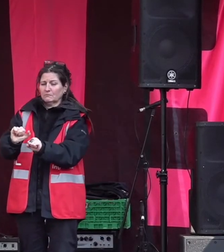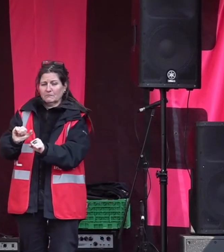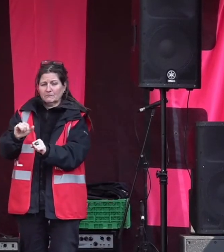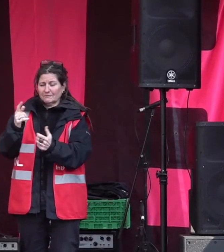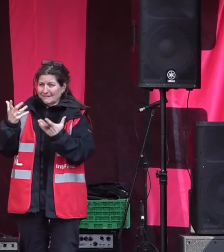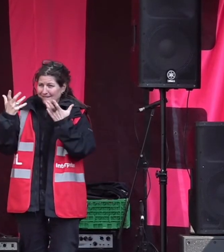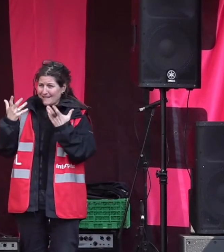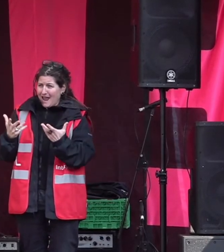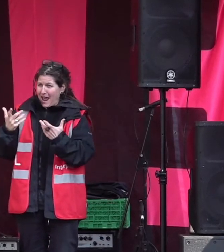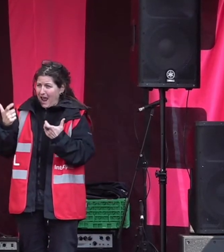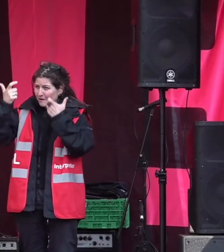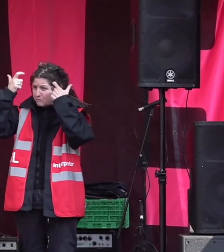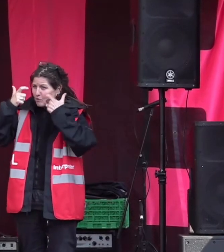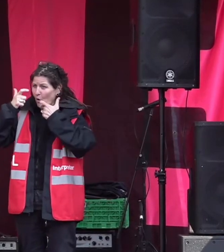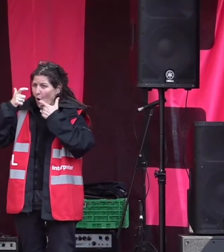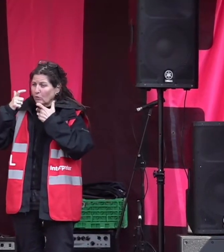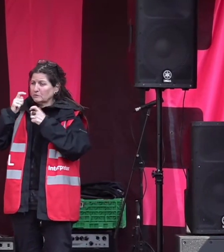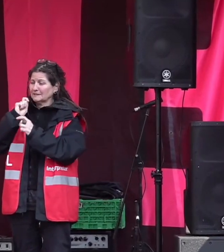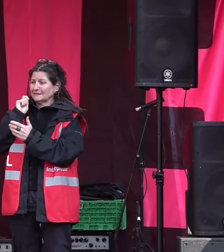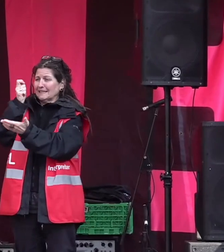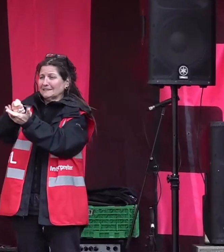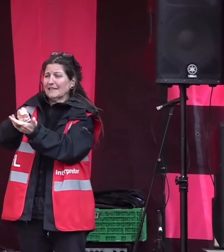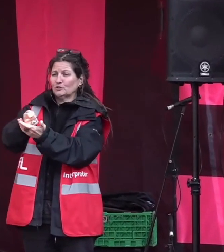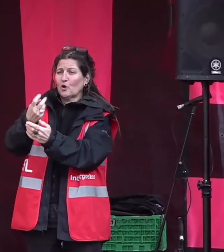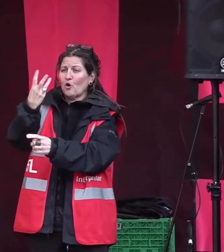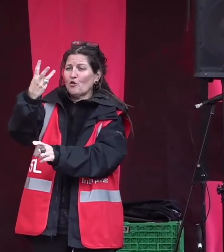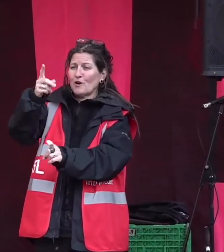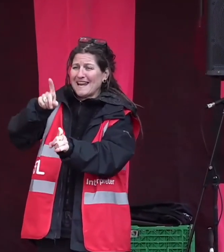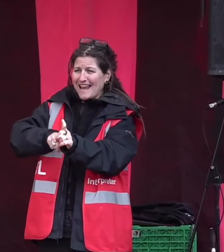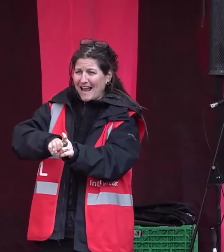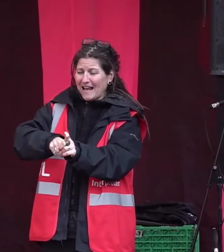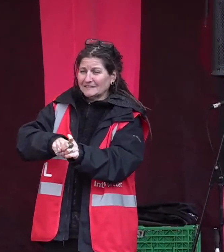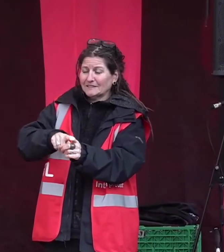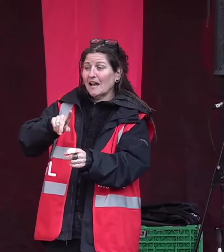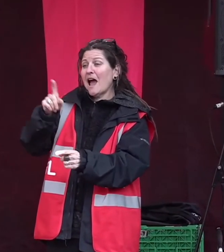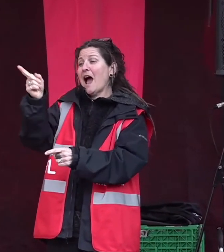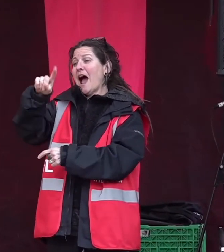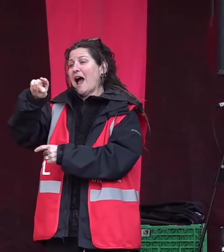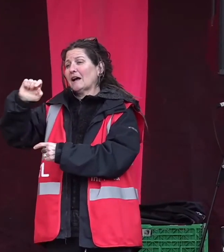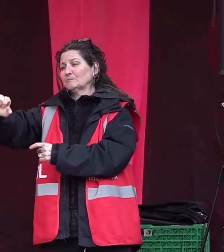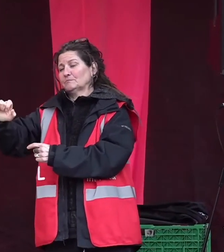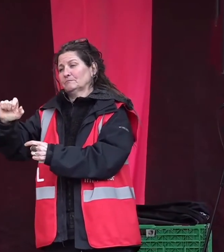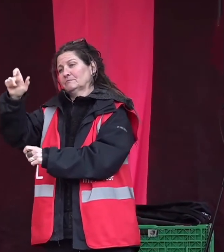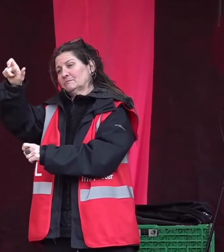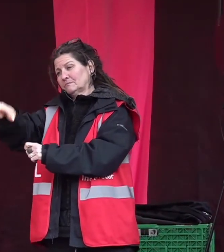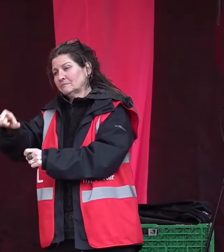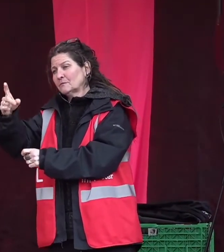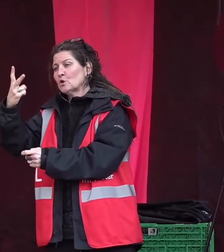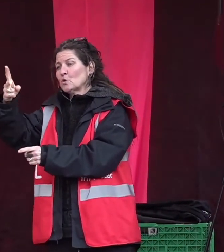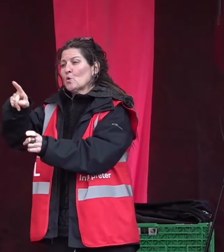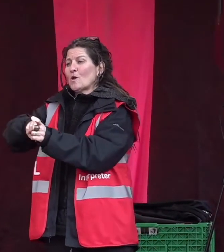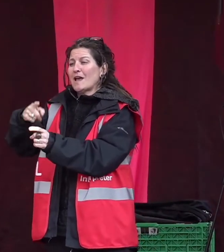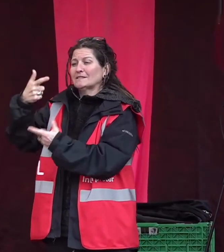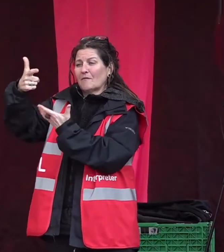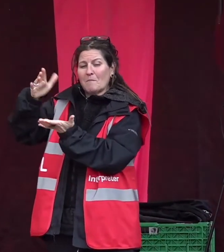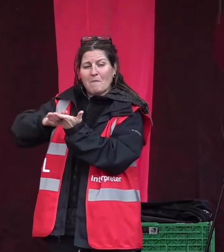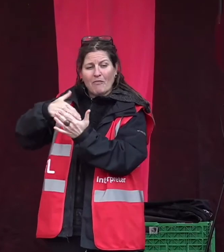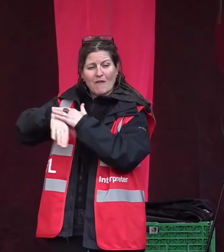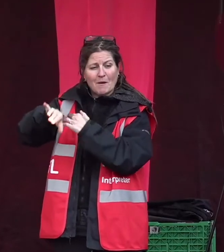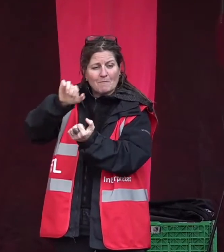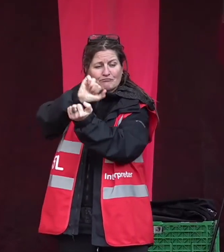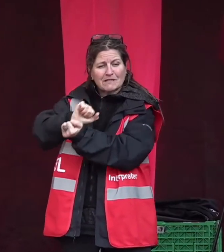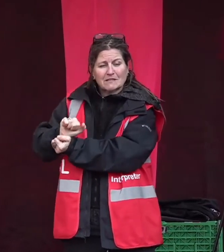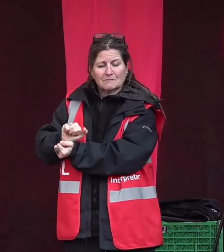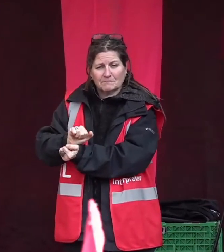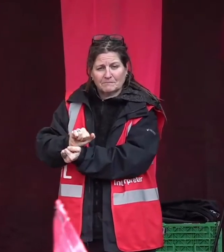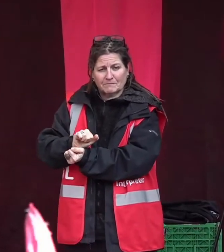were sentenced to 3 years and 2 years and 7 months in prison. I want to talk about